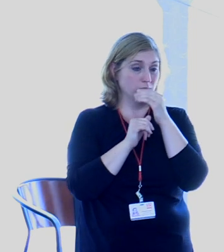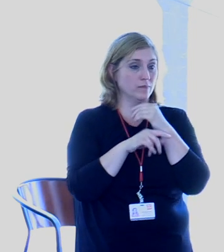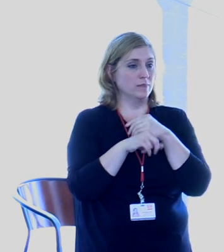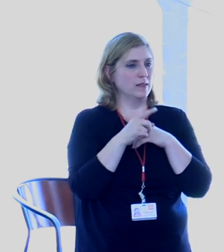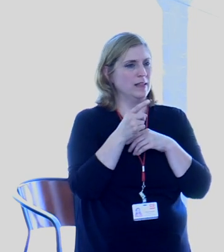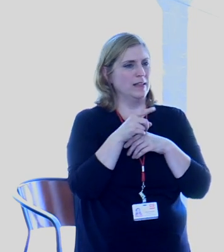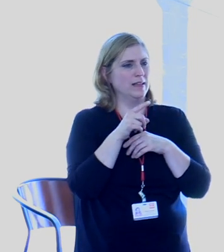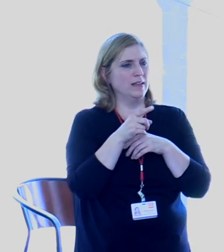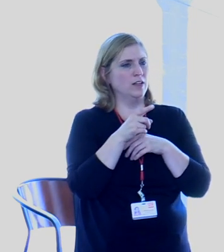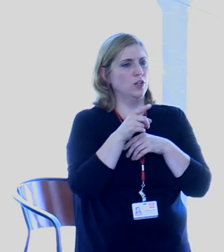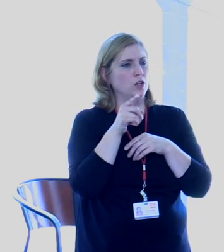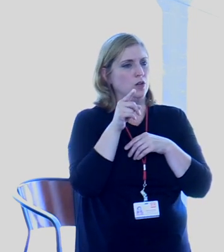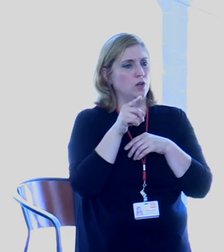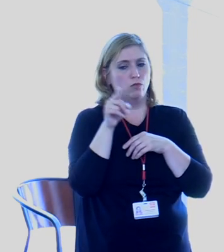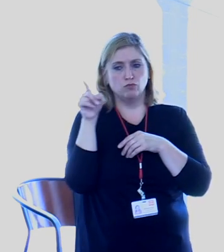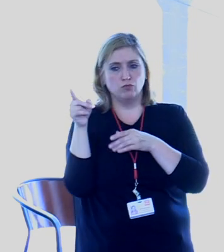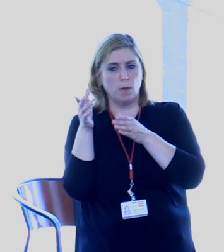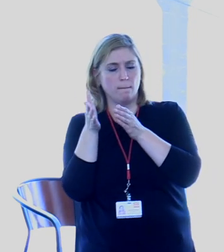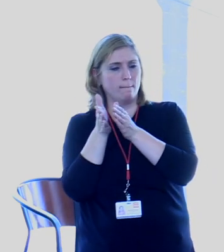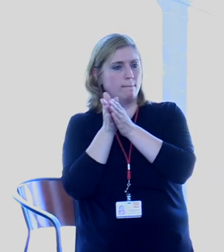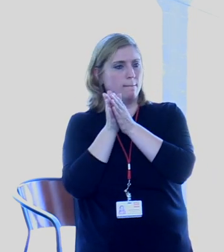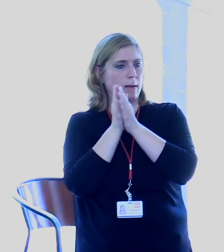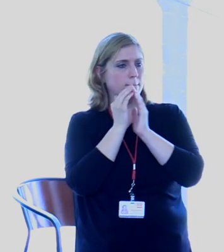He asks him to ask him something.